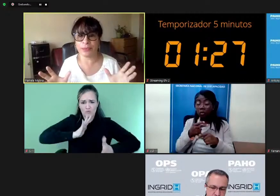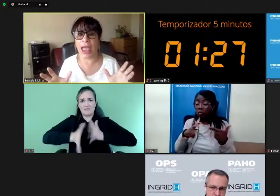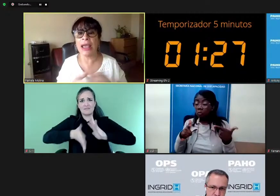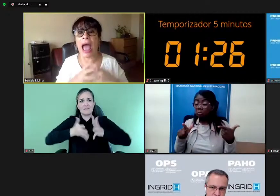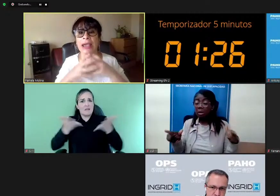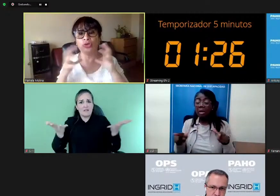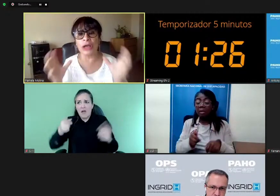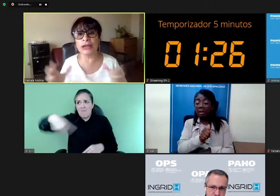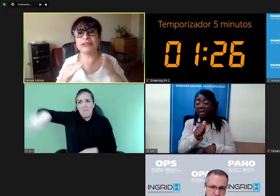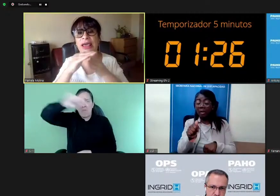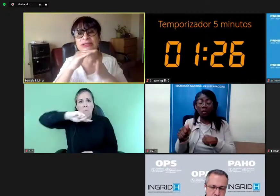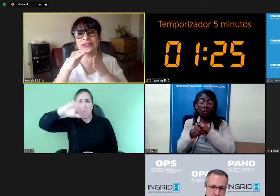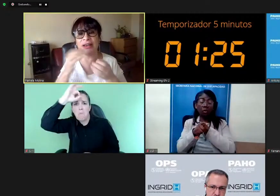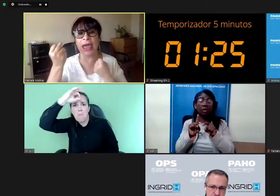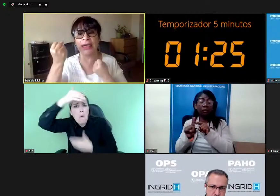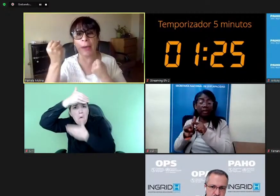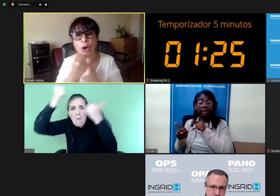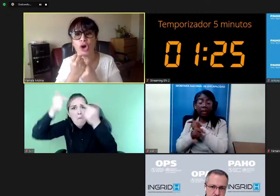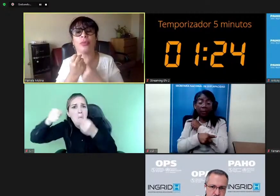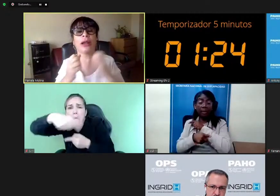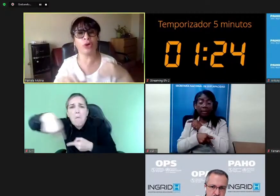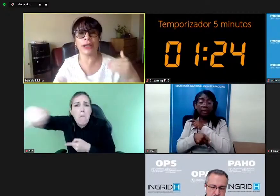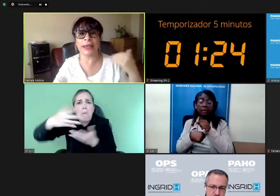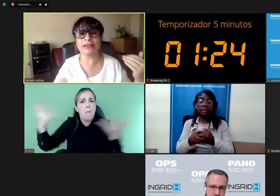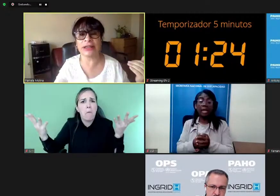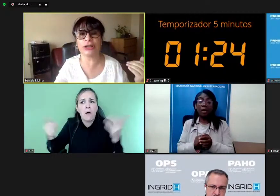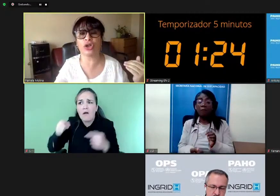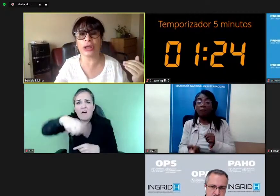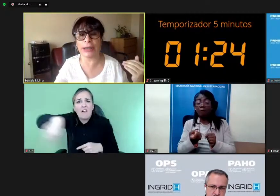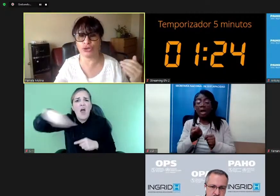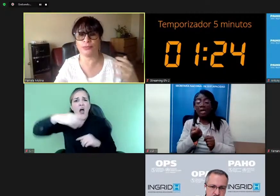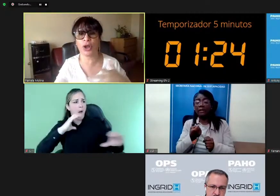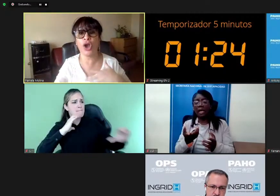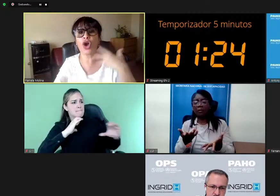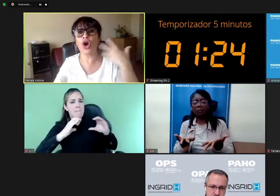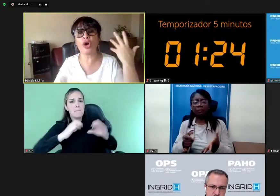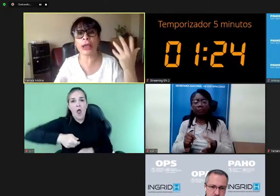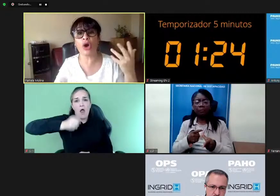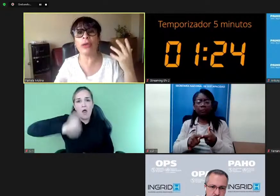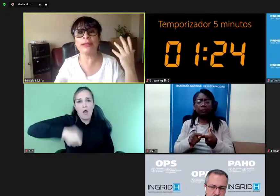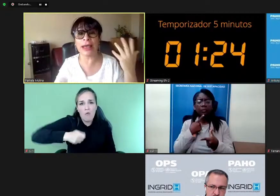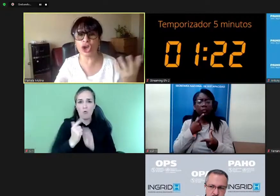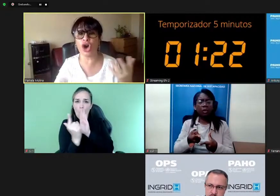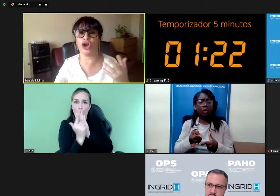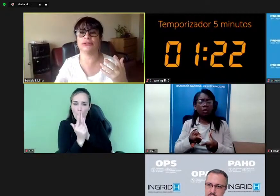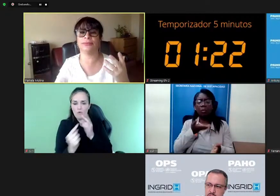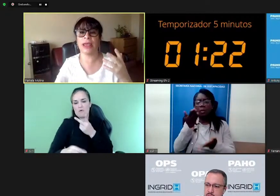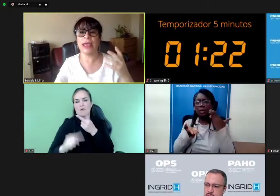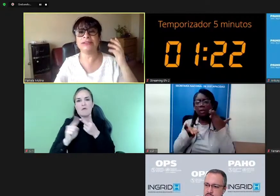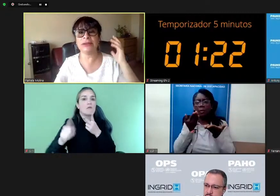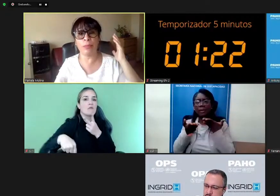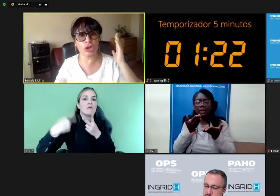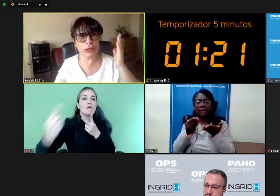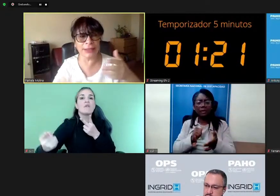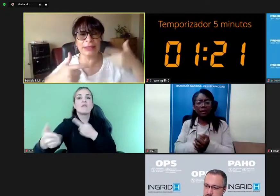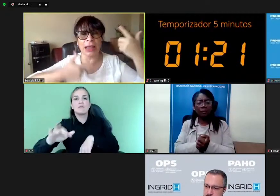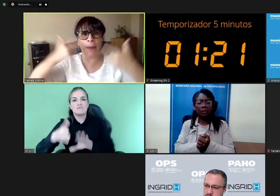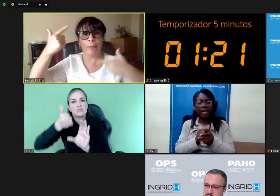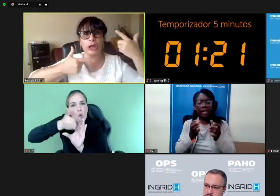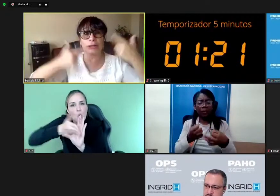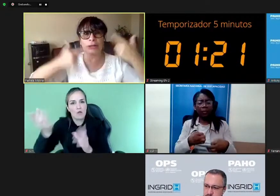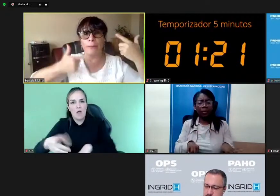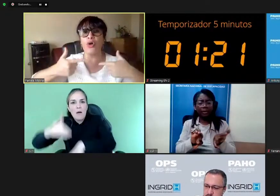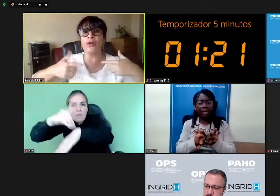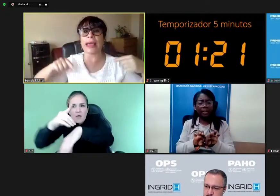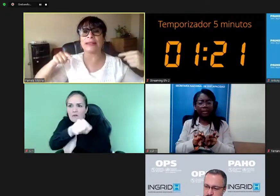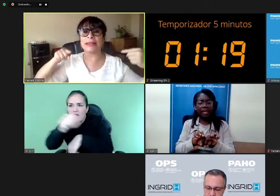in the sign language of each country there is an absence of this here for women who want to access these rights as recommendations